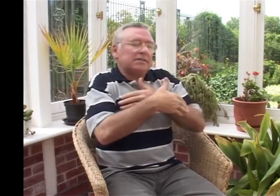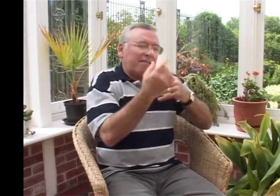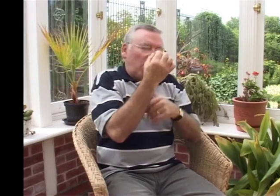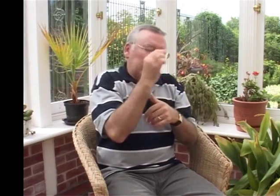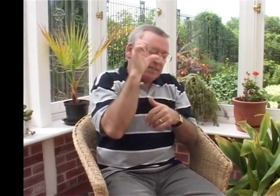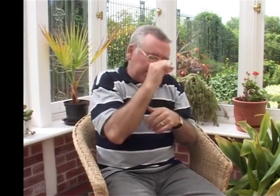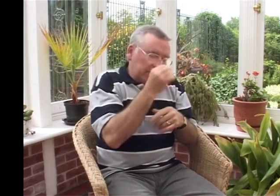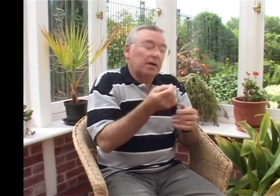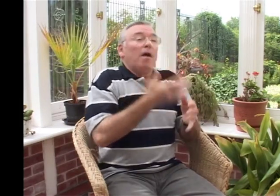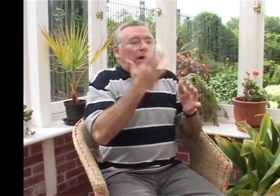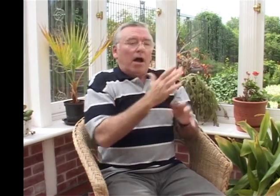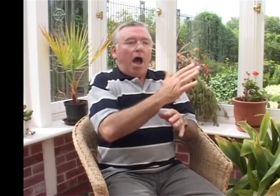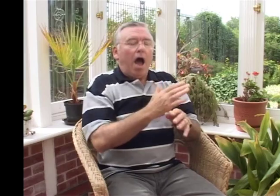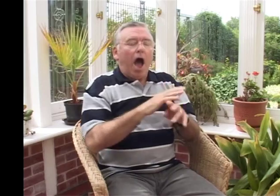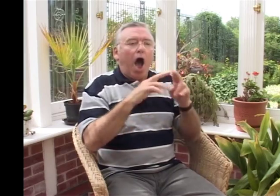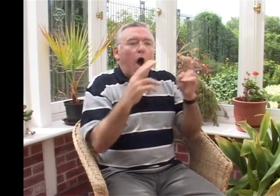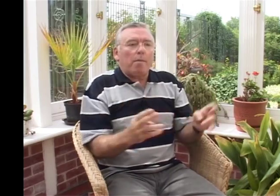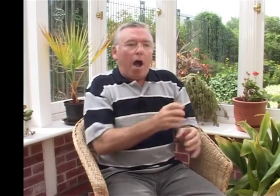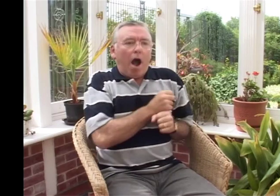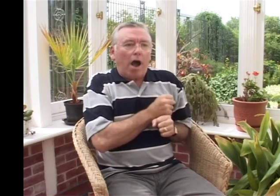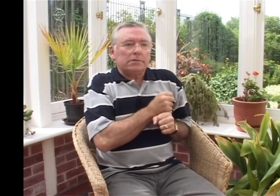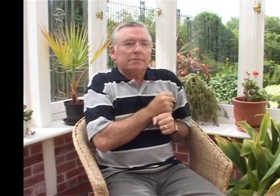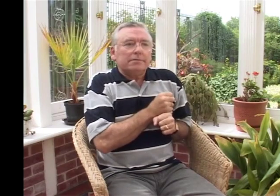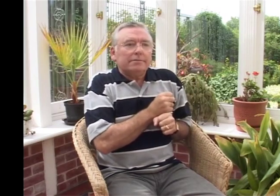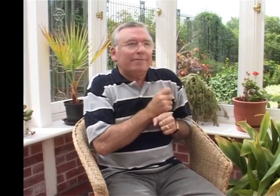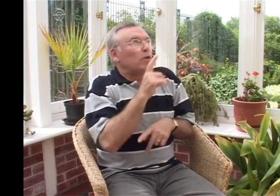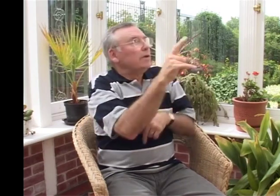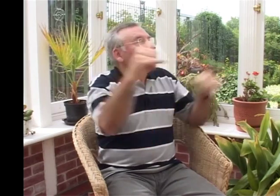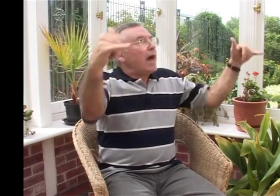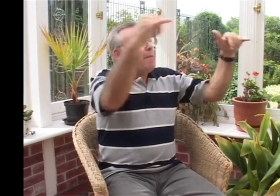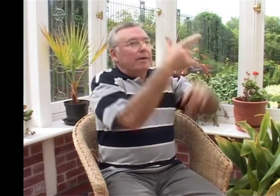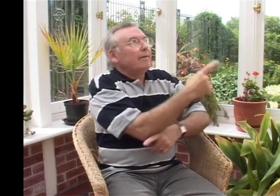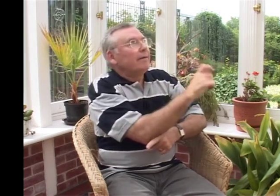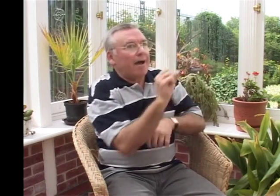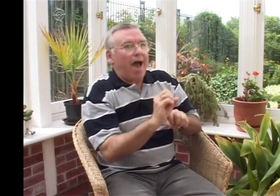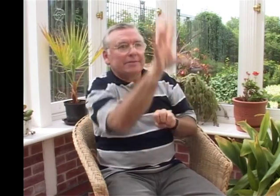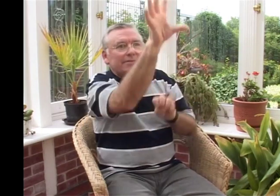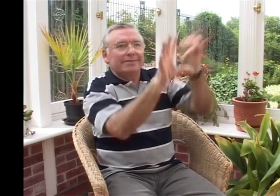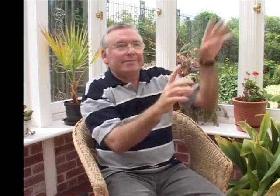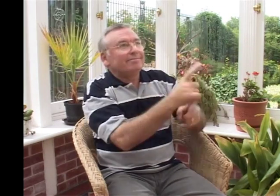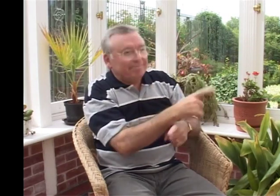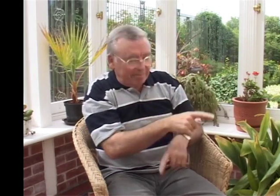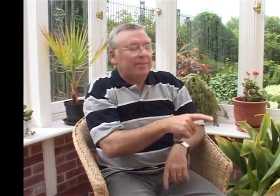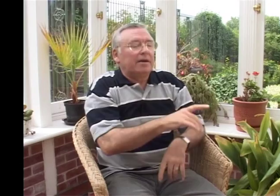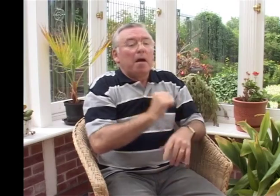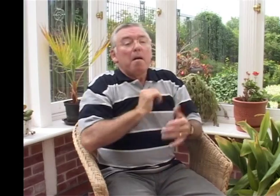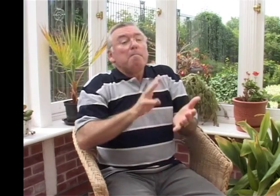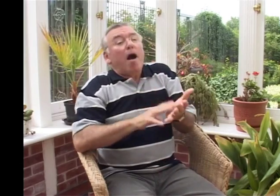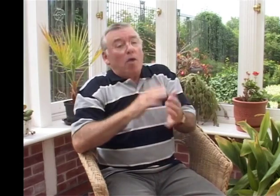couple of hours, and then he was a home guard then, looking out for the aeroplanes with the searchlights. My mother, she also